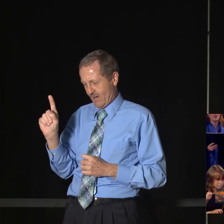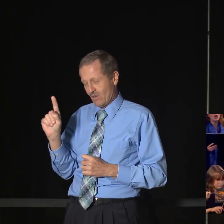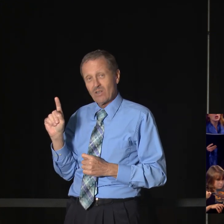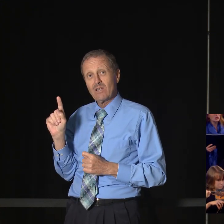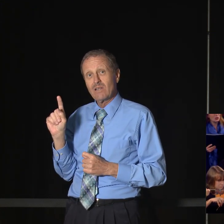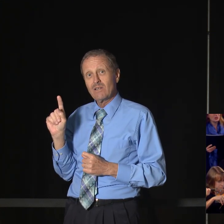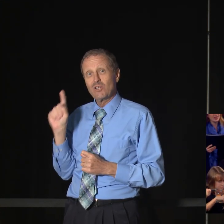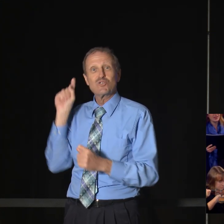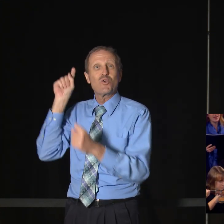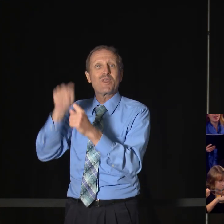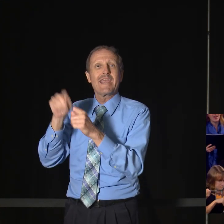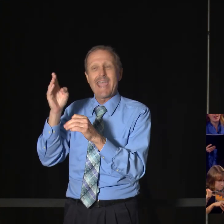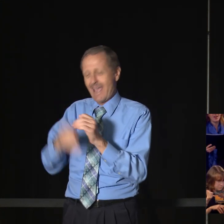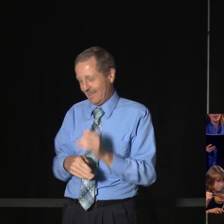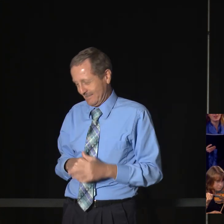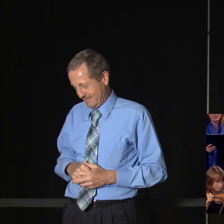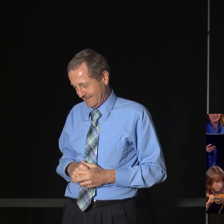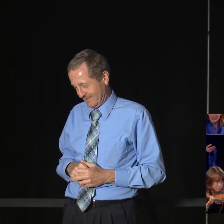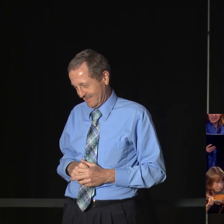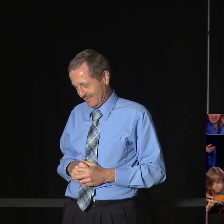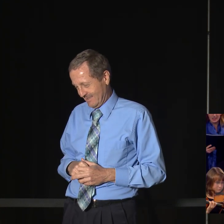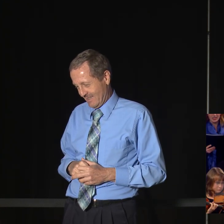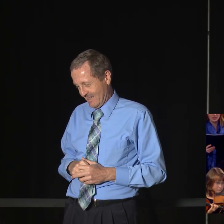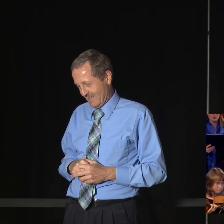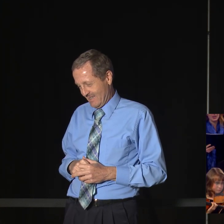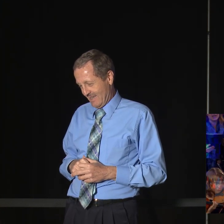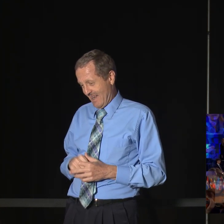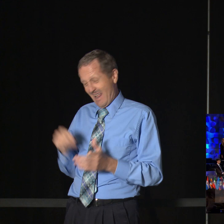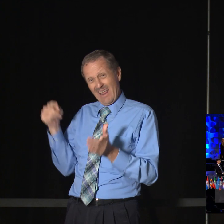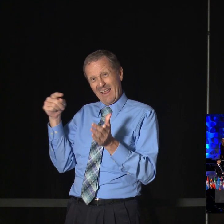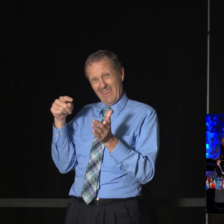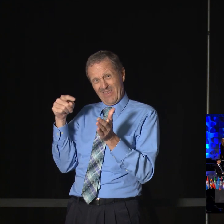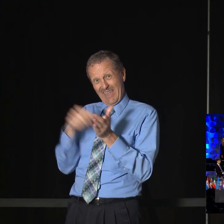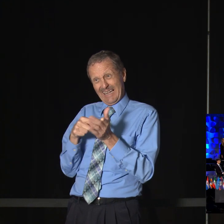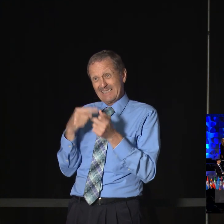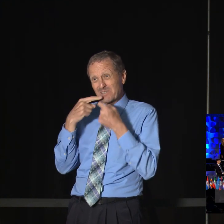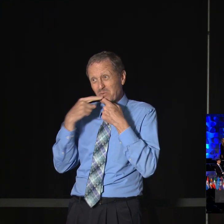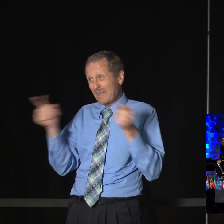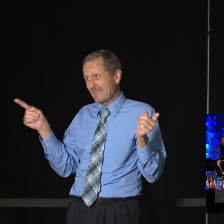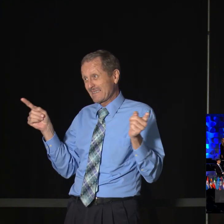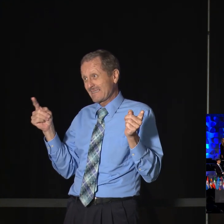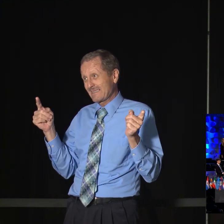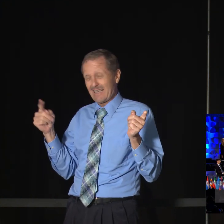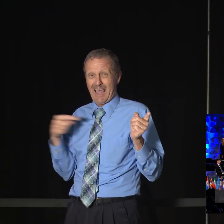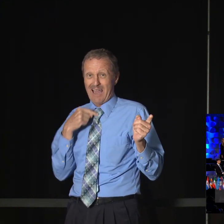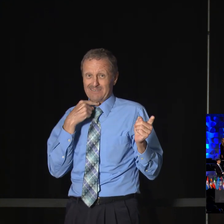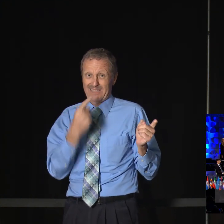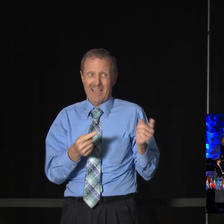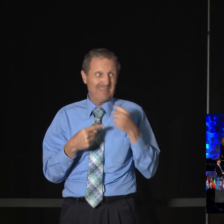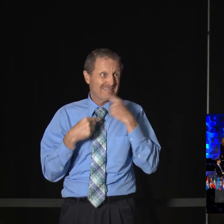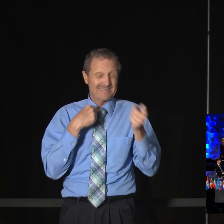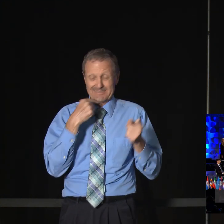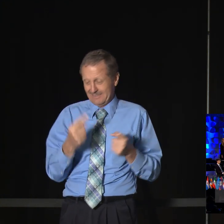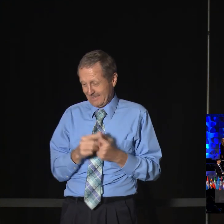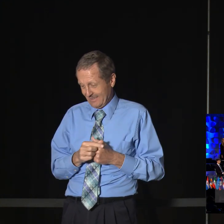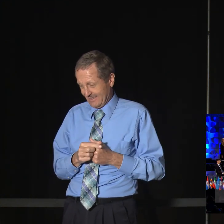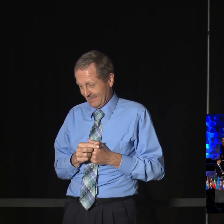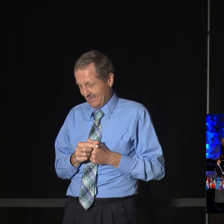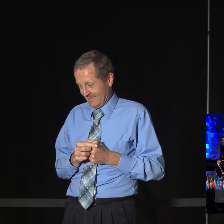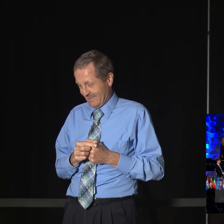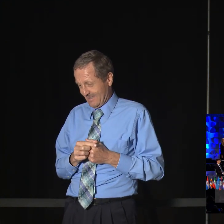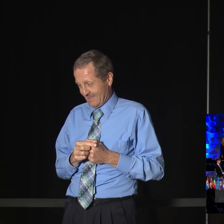anywhere to the end. This witness I will bear to